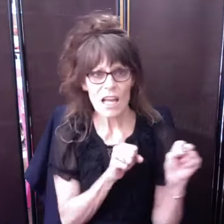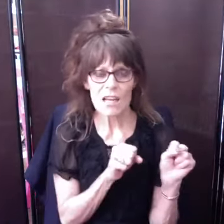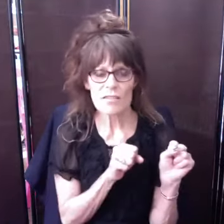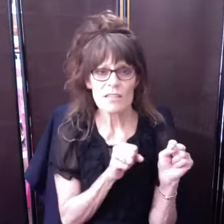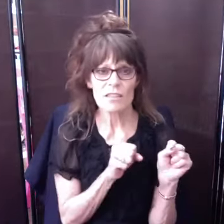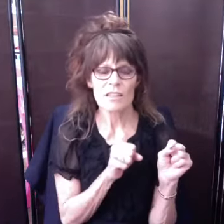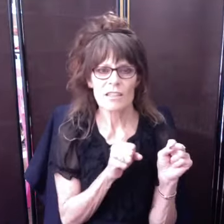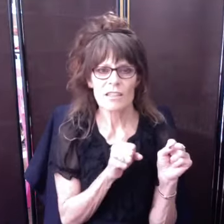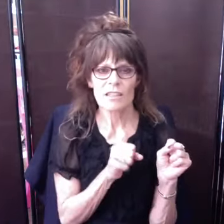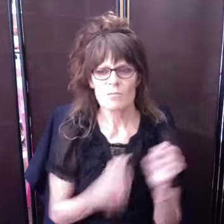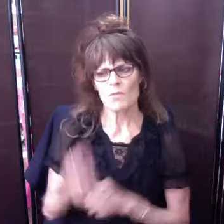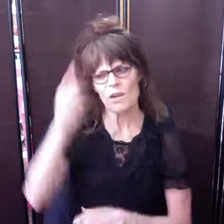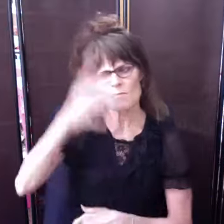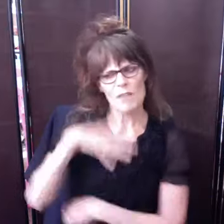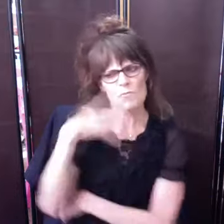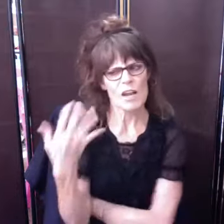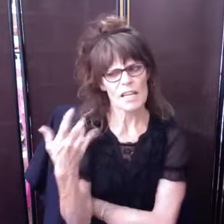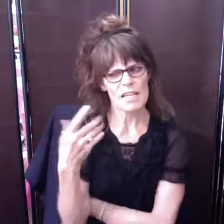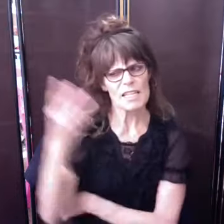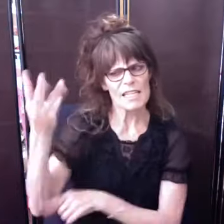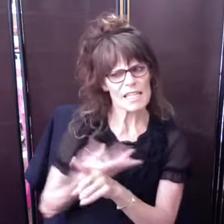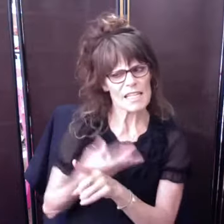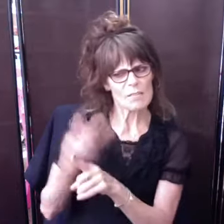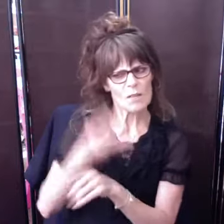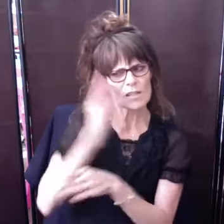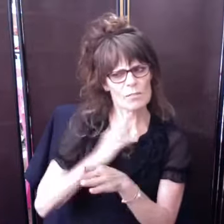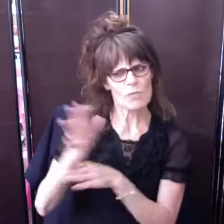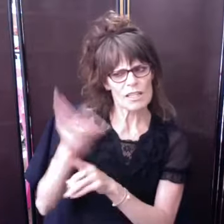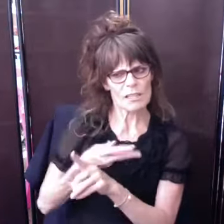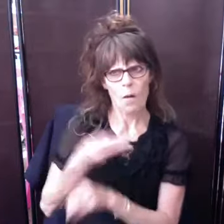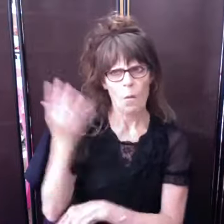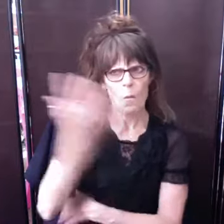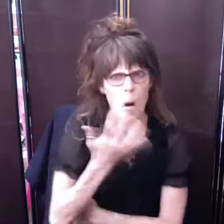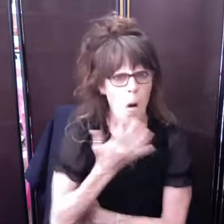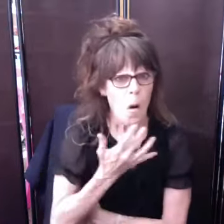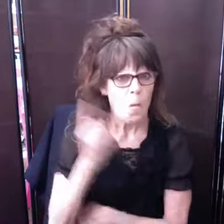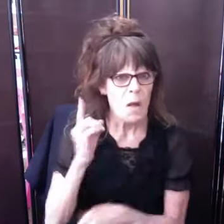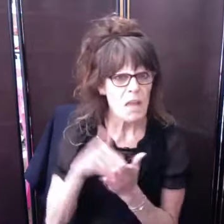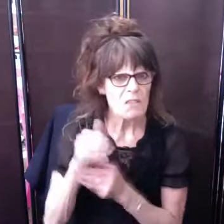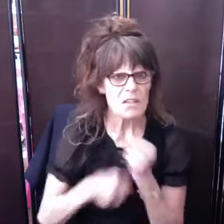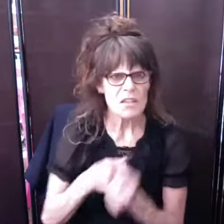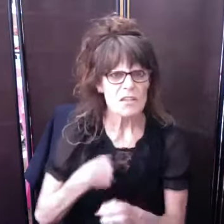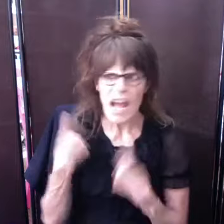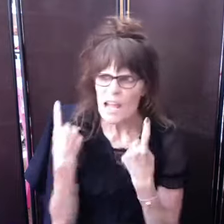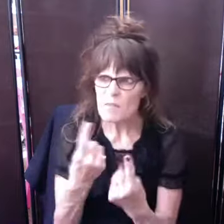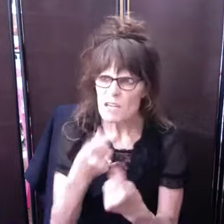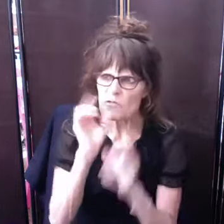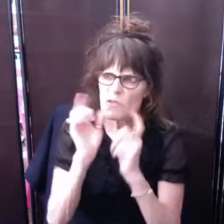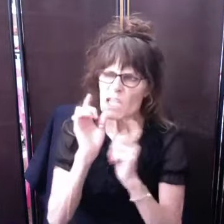But one guy held back. He had 6 months of sobriety. 6 months seemed like 1,000 years. I had been drinking alcoholically at that point 17 years.